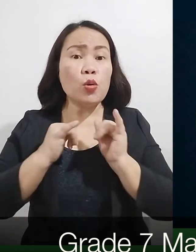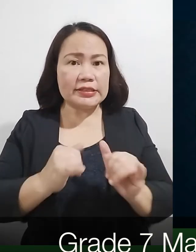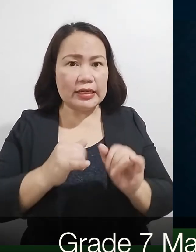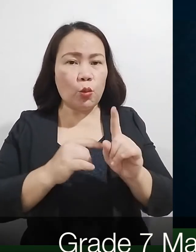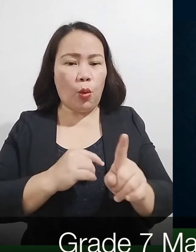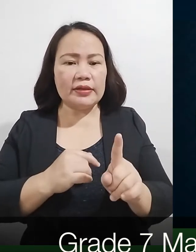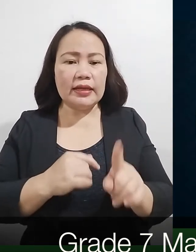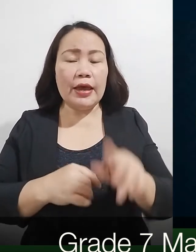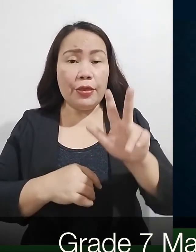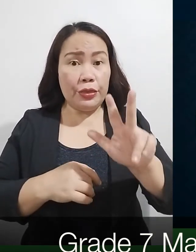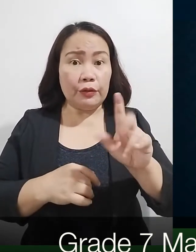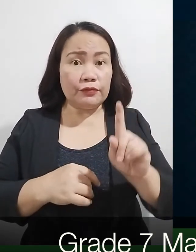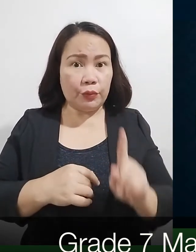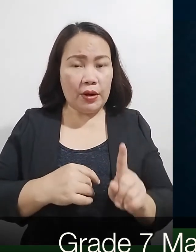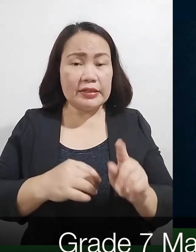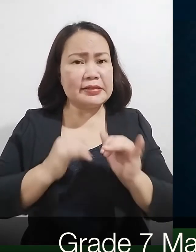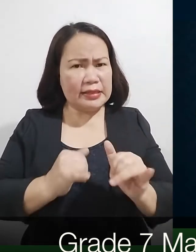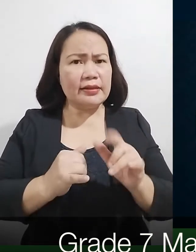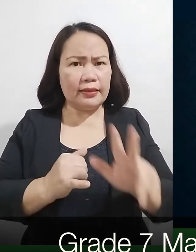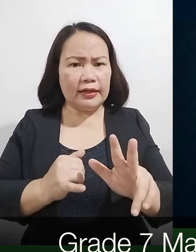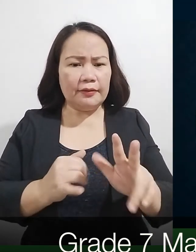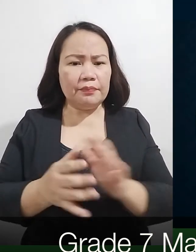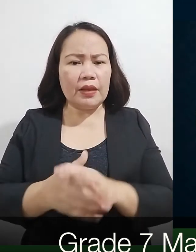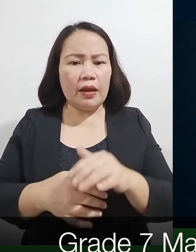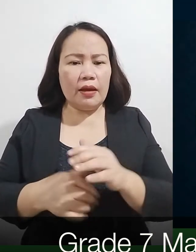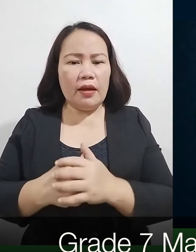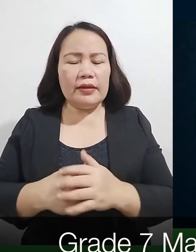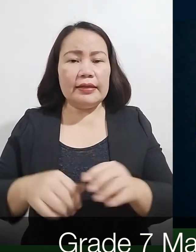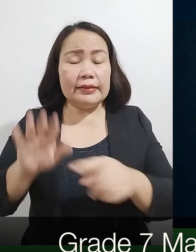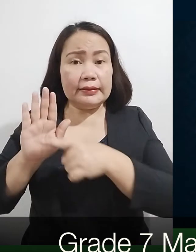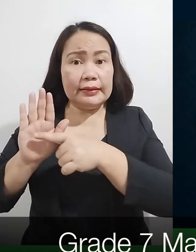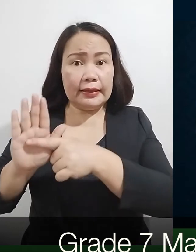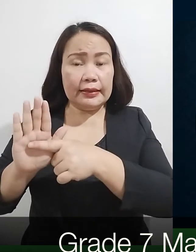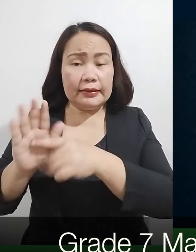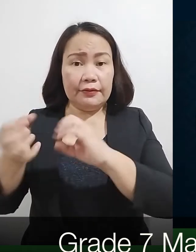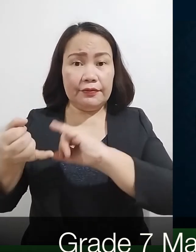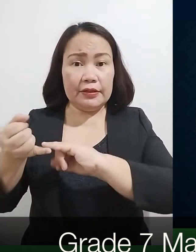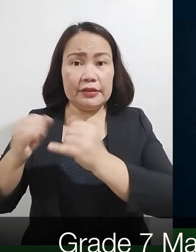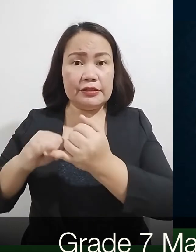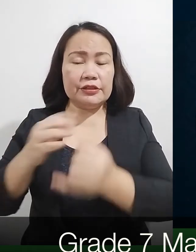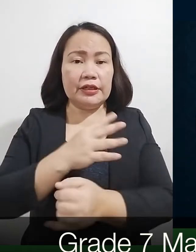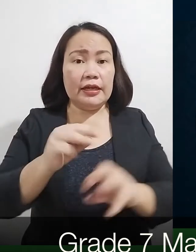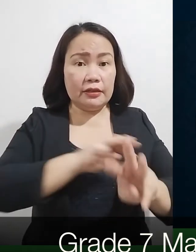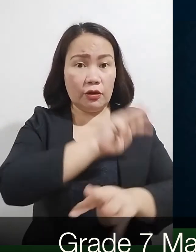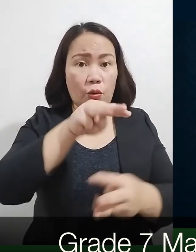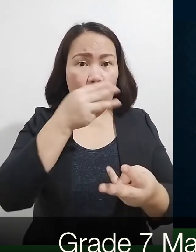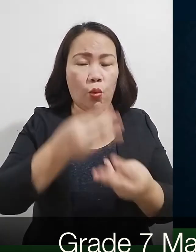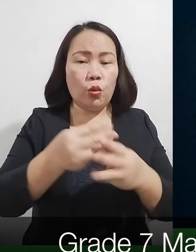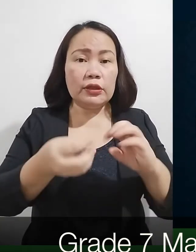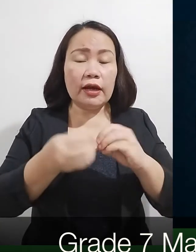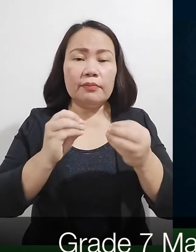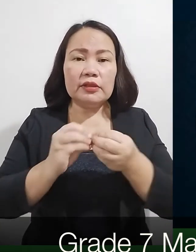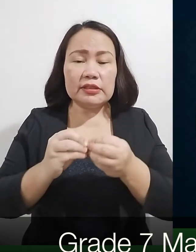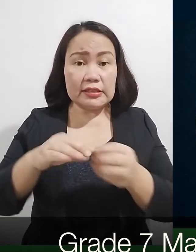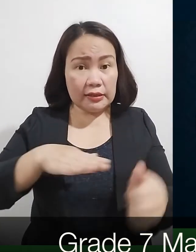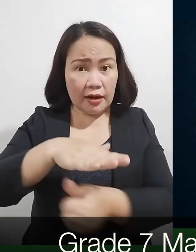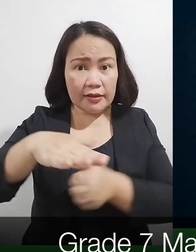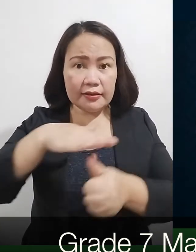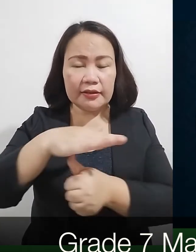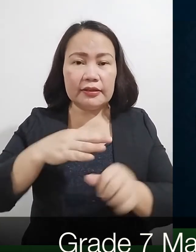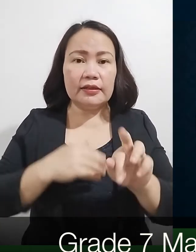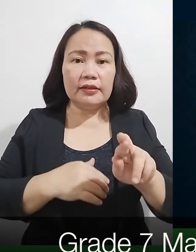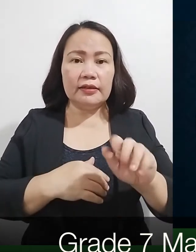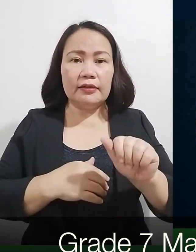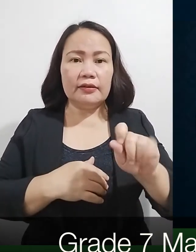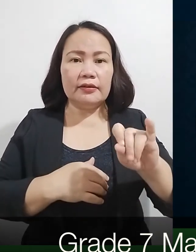over 1 is still 3. Alright? So, negative integers and whole numbers are